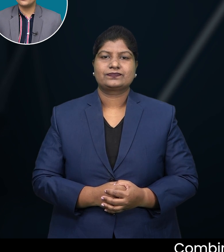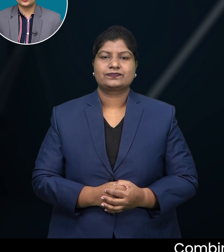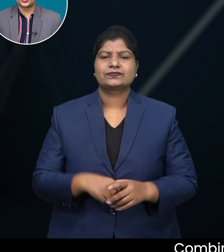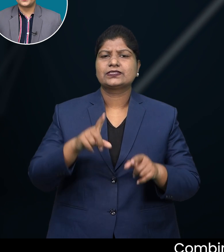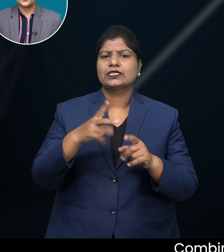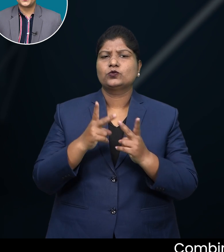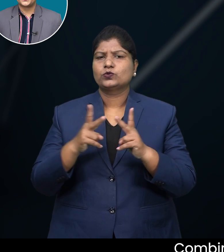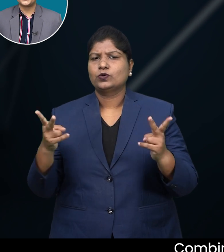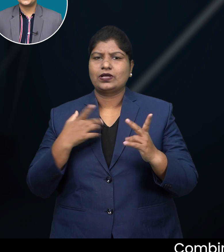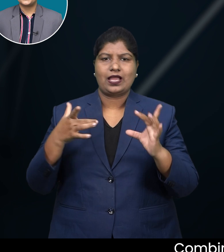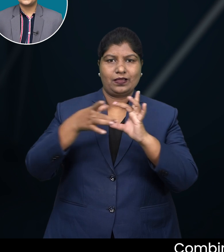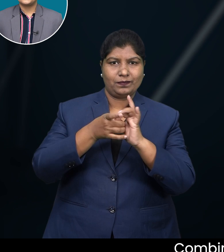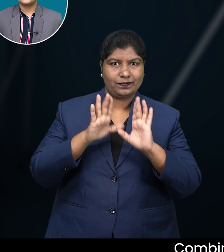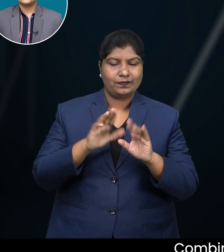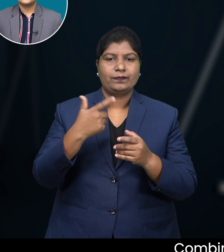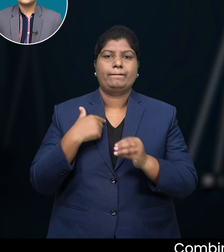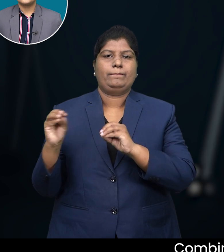combination of motion.